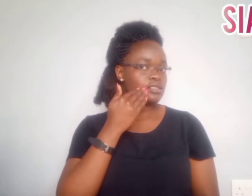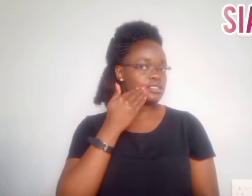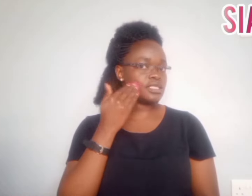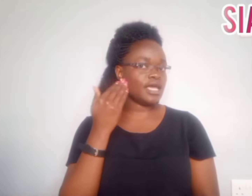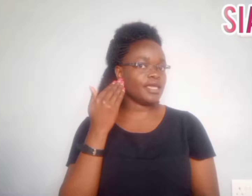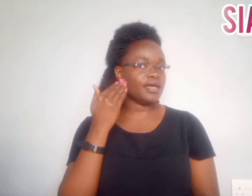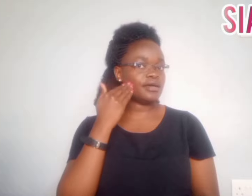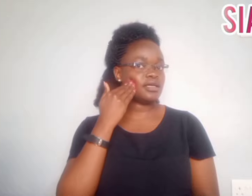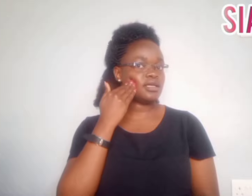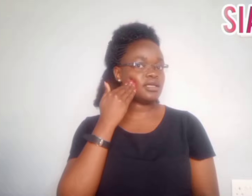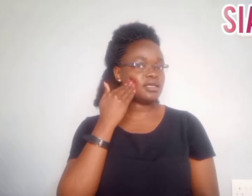Siaya.